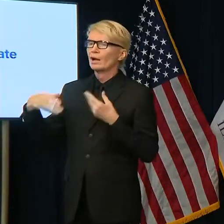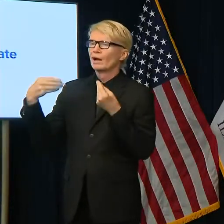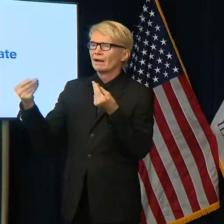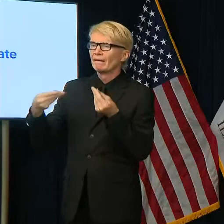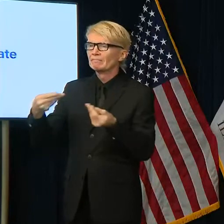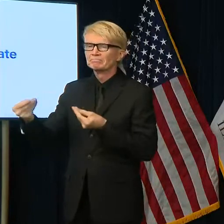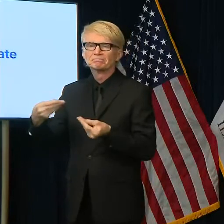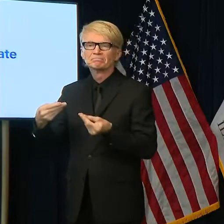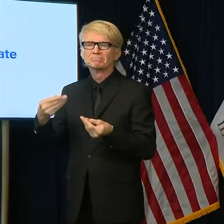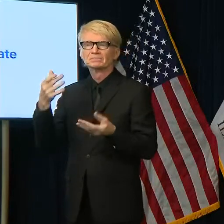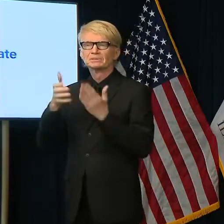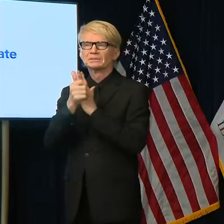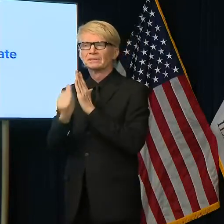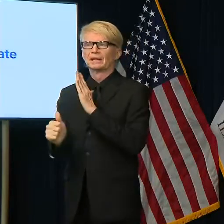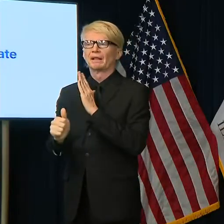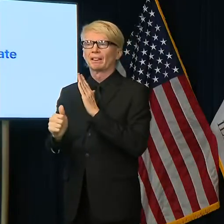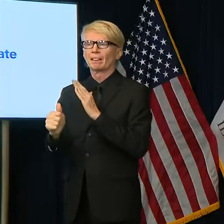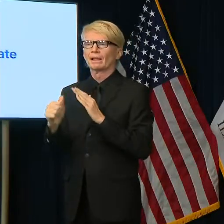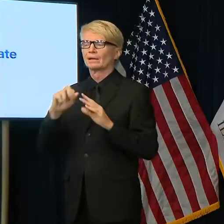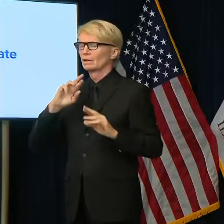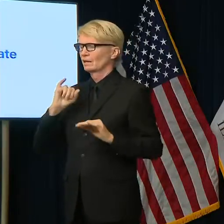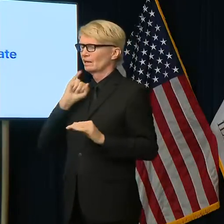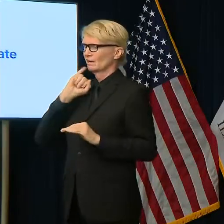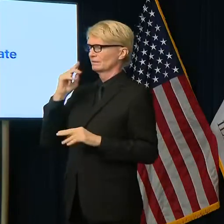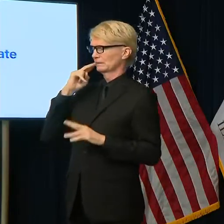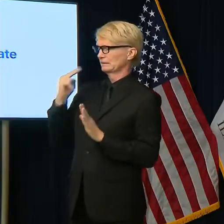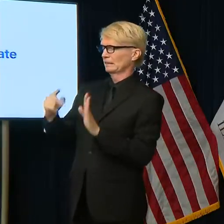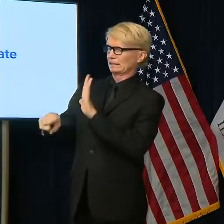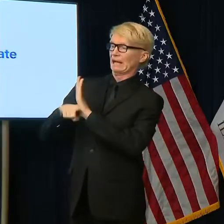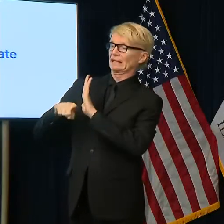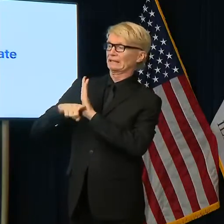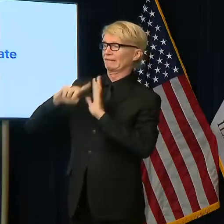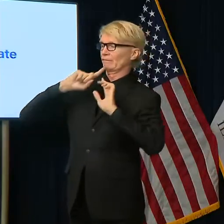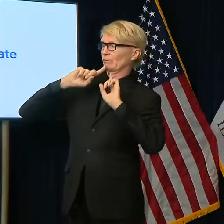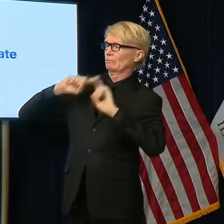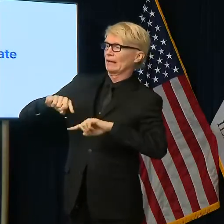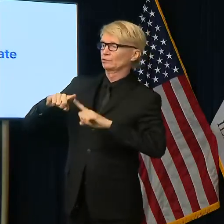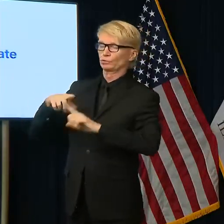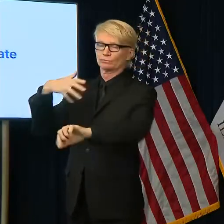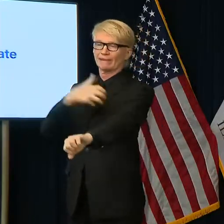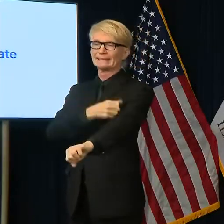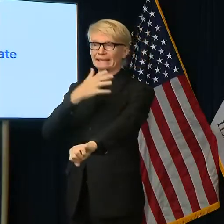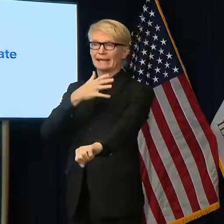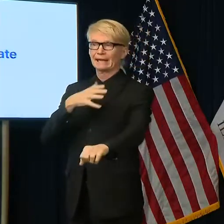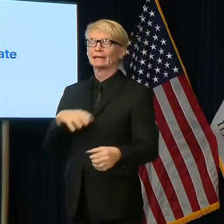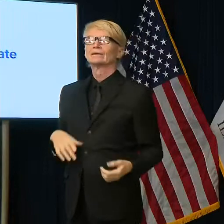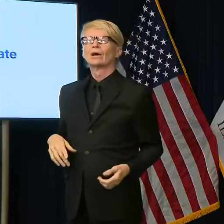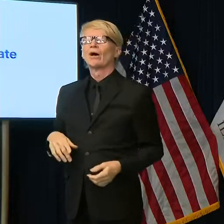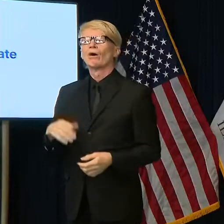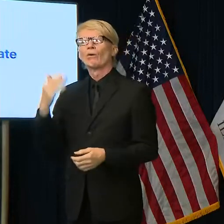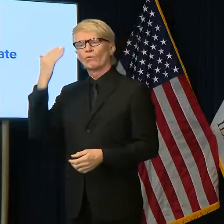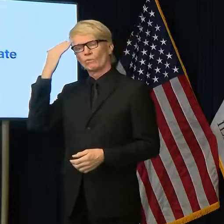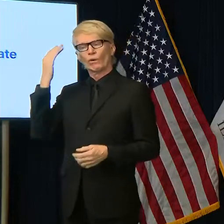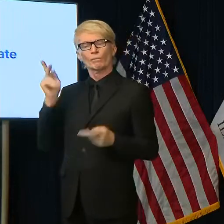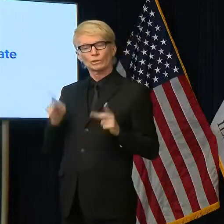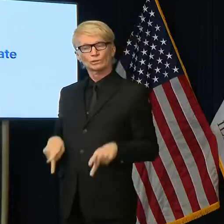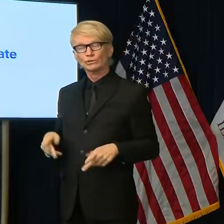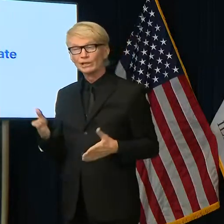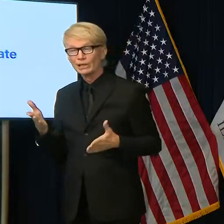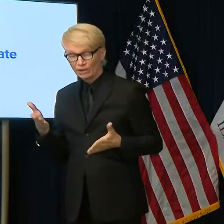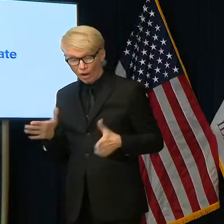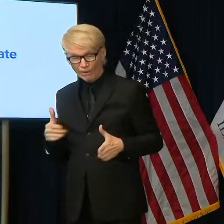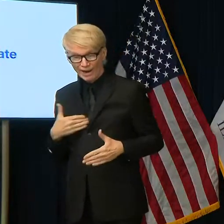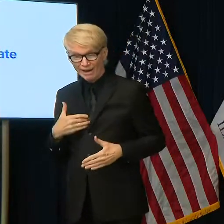handle emergency reactions when they occur, but there may be the recommendation for people with a known history of that not to get it.